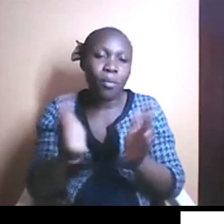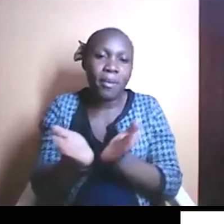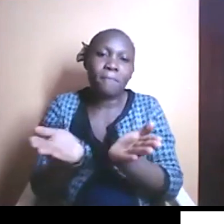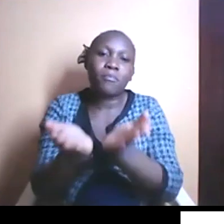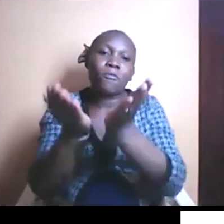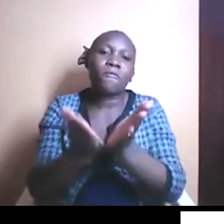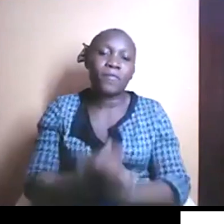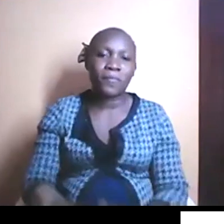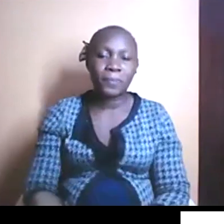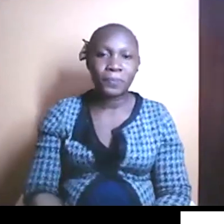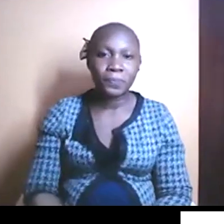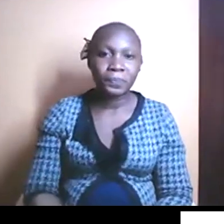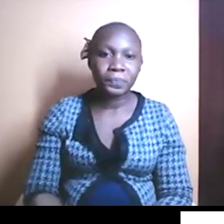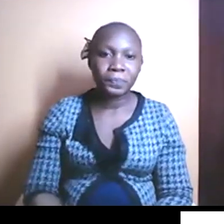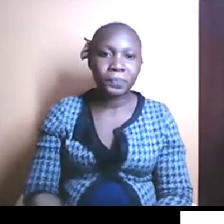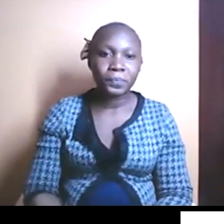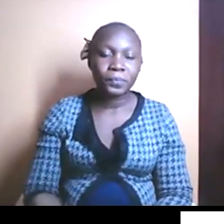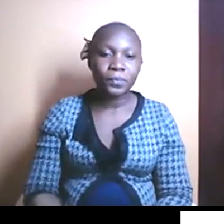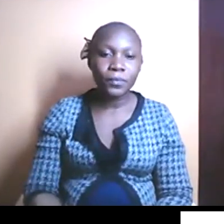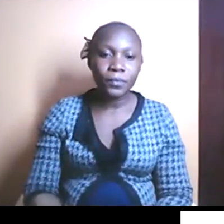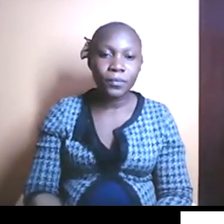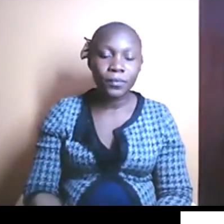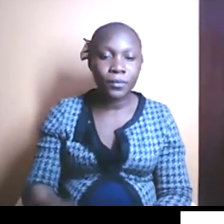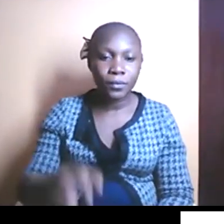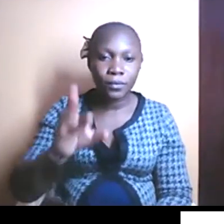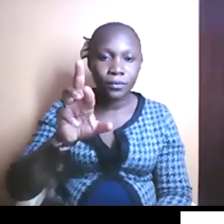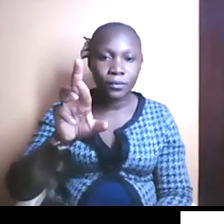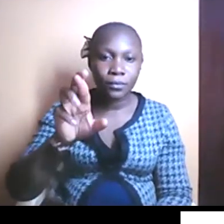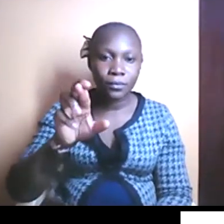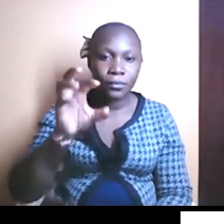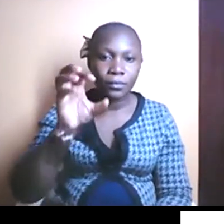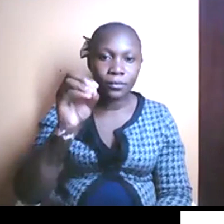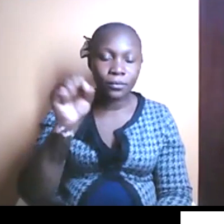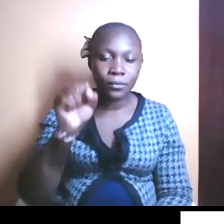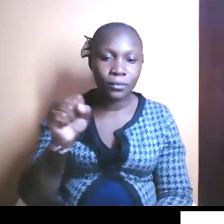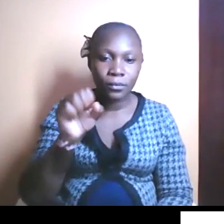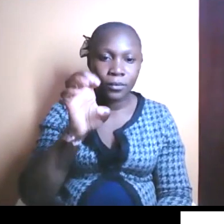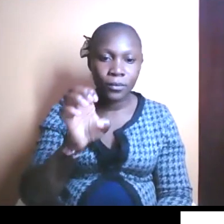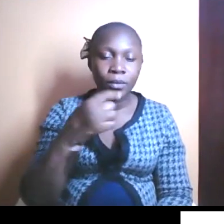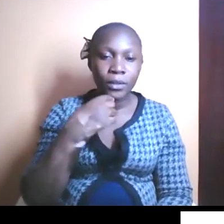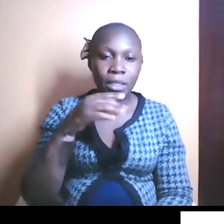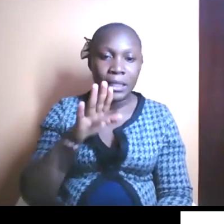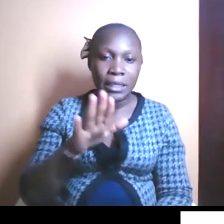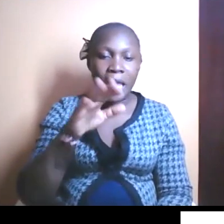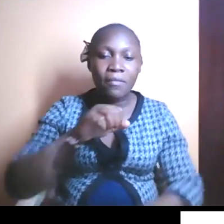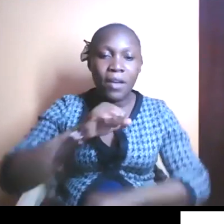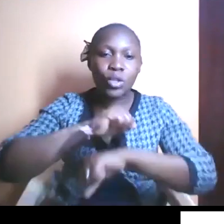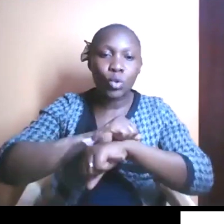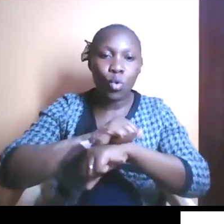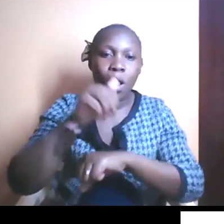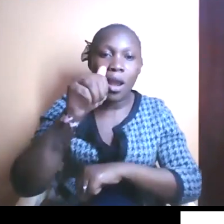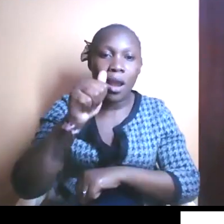all right. Let's take a question from Ruth. She says that she's a school admin and an office assistant, but every day